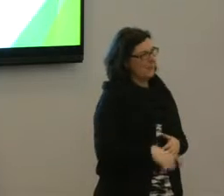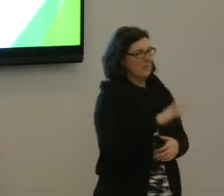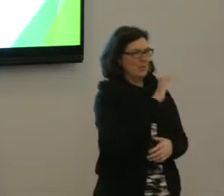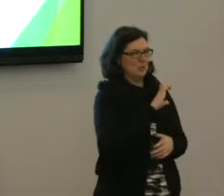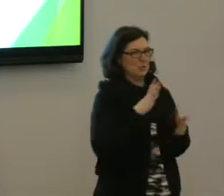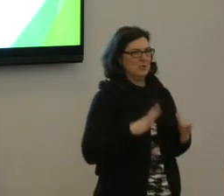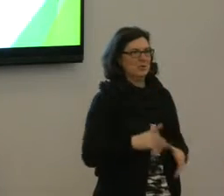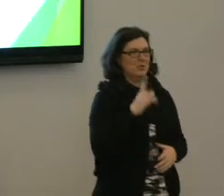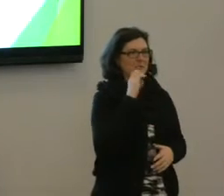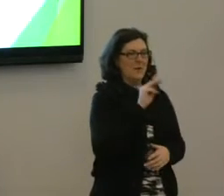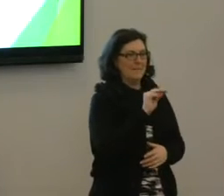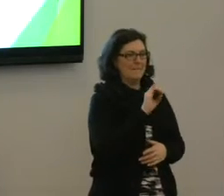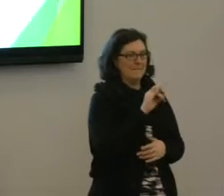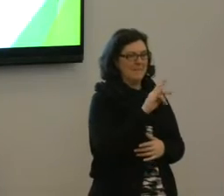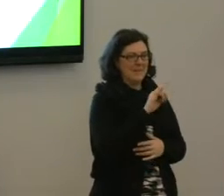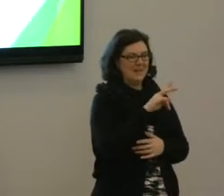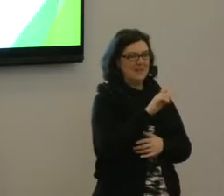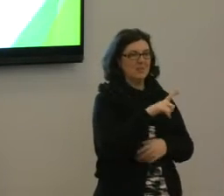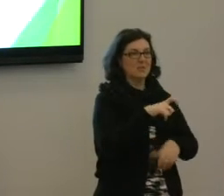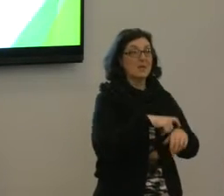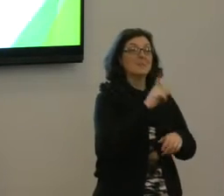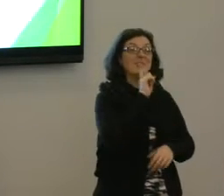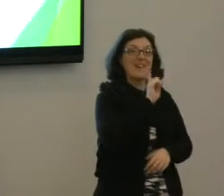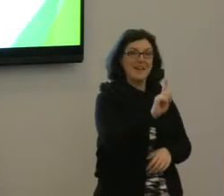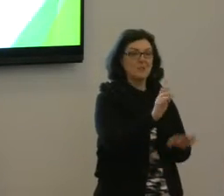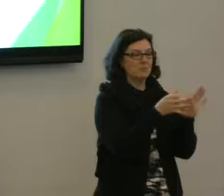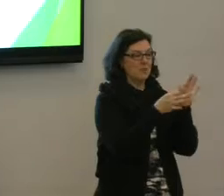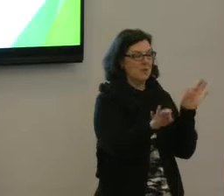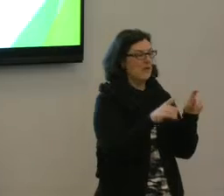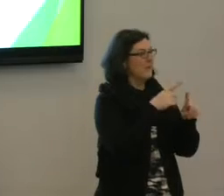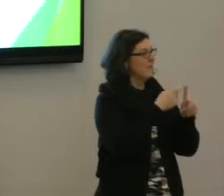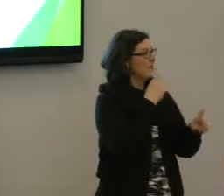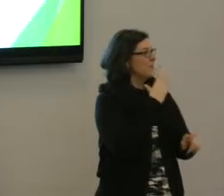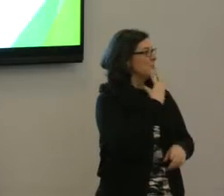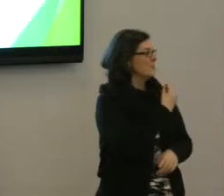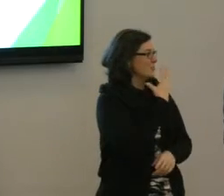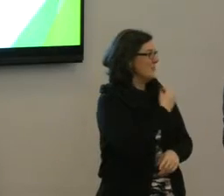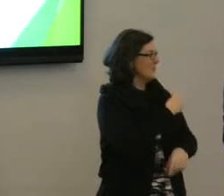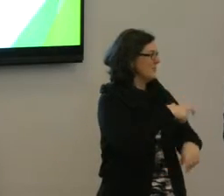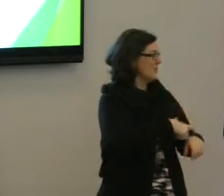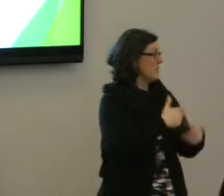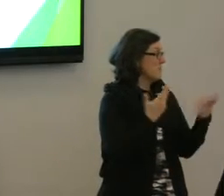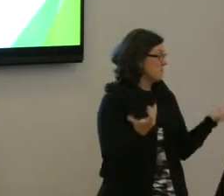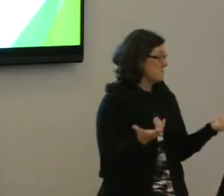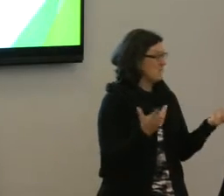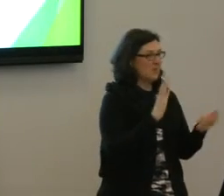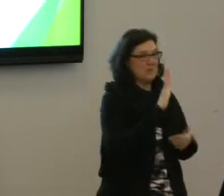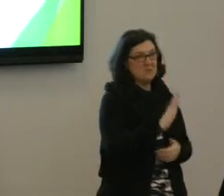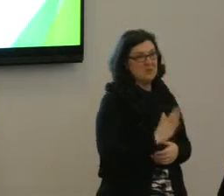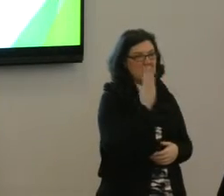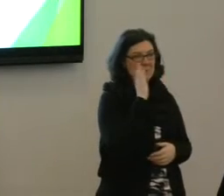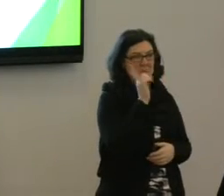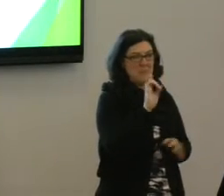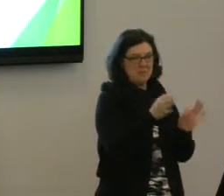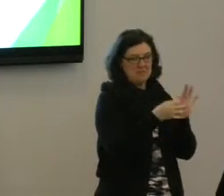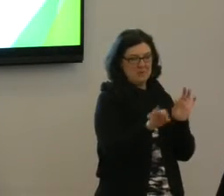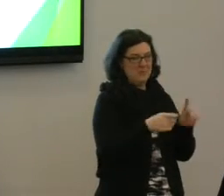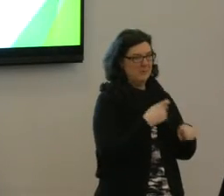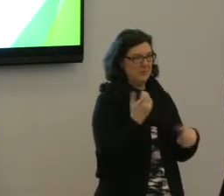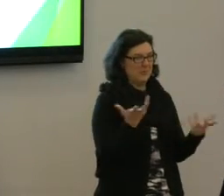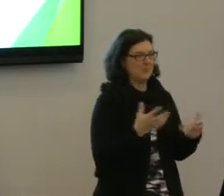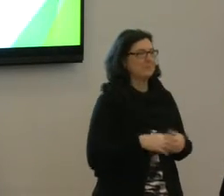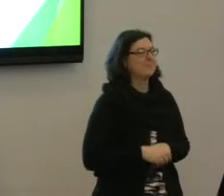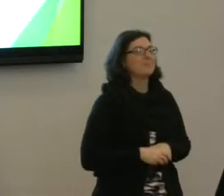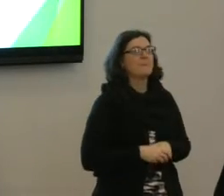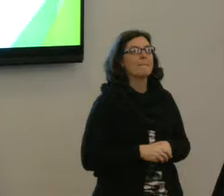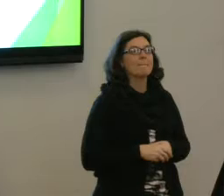of the medieval times, turned out to be Jewish. What did I know? You just never know. But, and are we